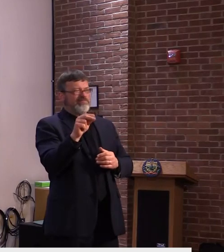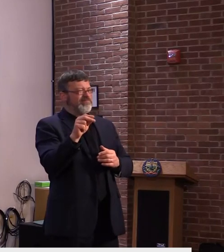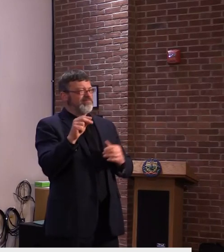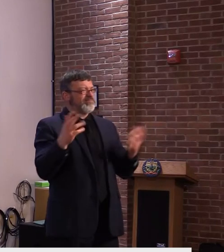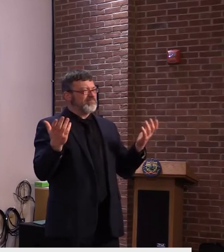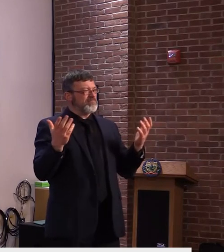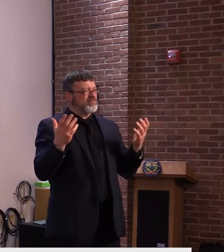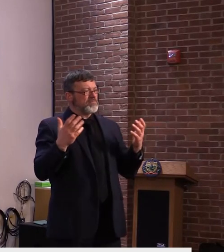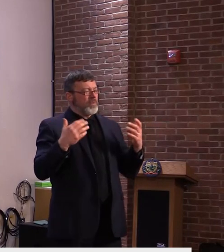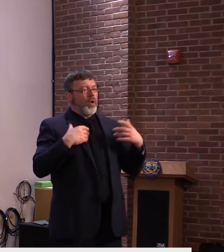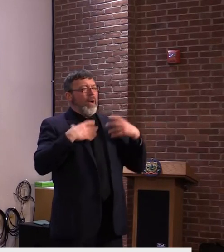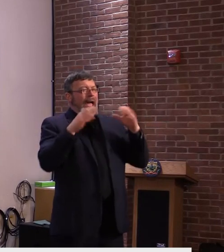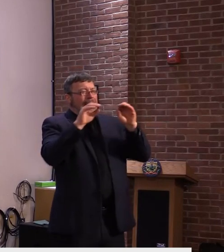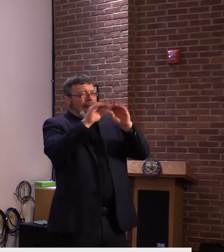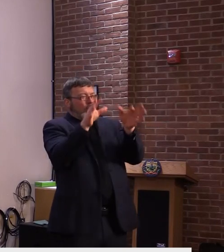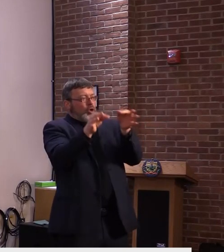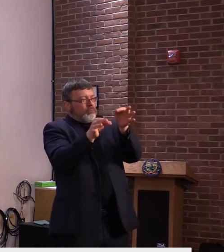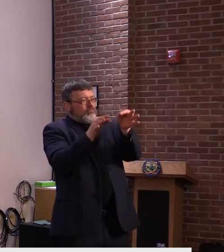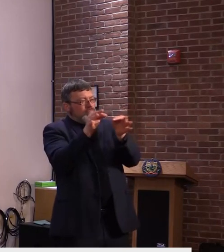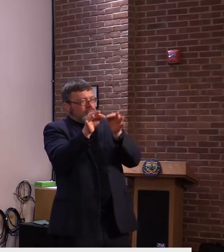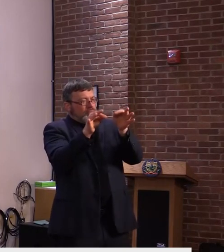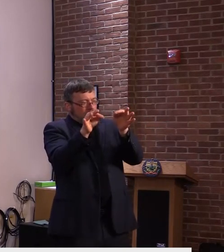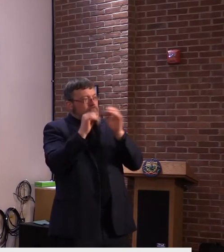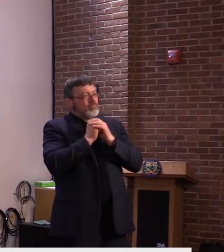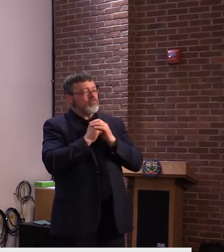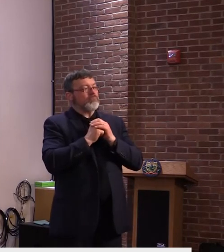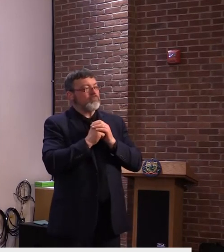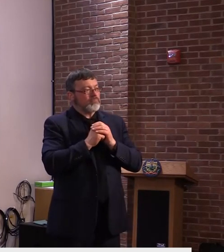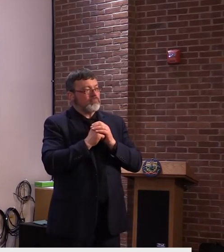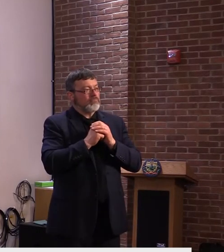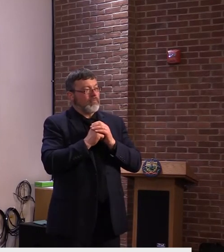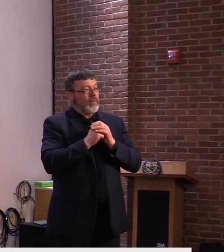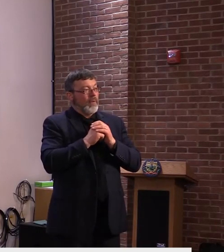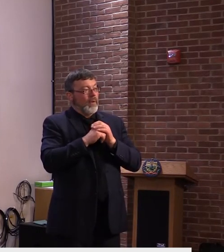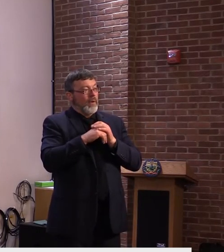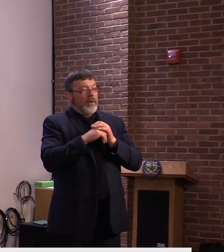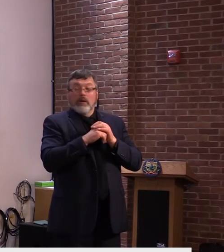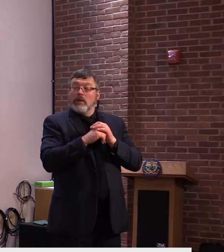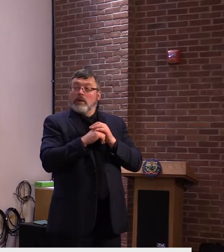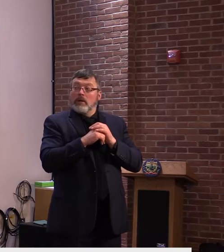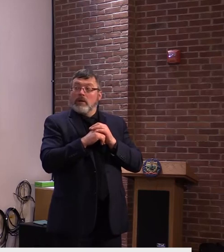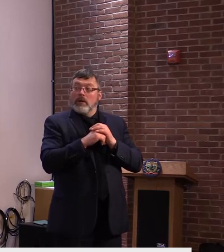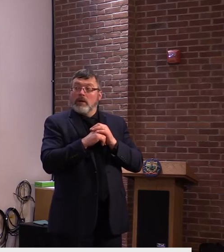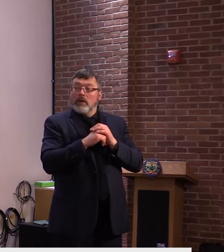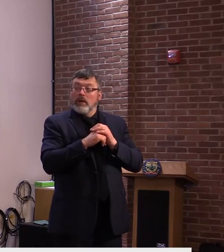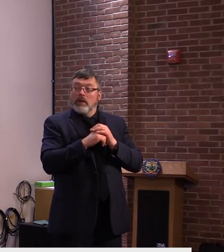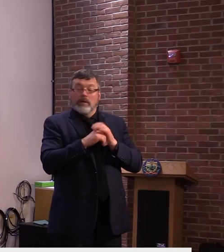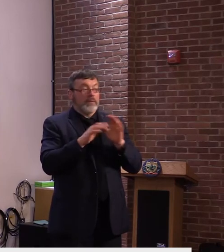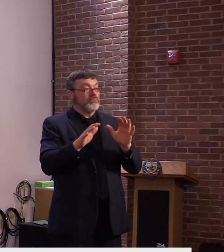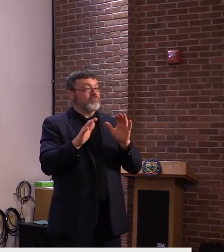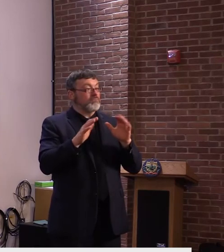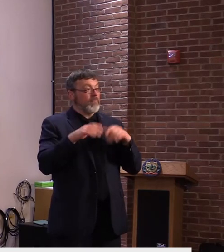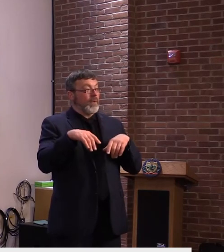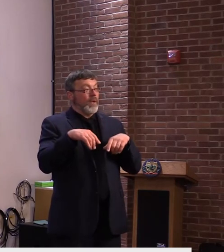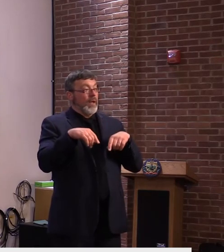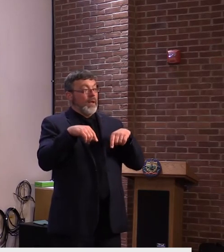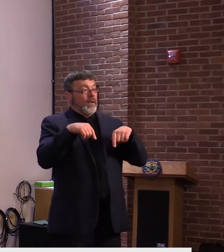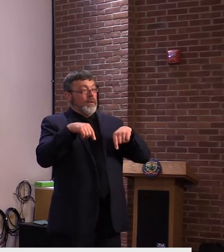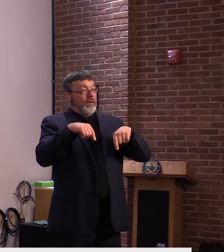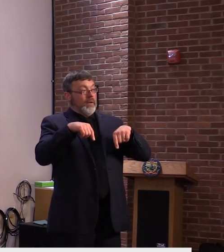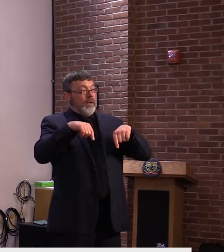So my understanding is that in spite of the, I'll put it in quotes,